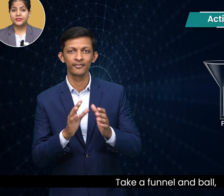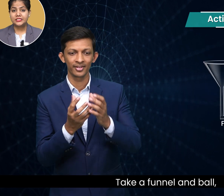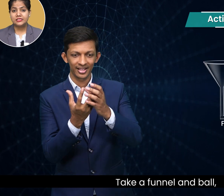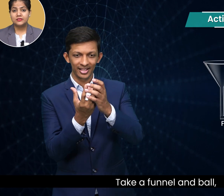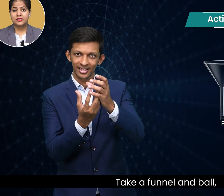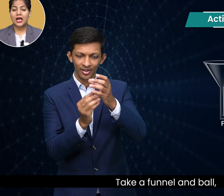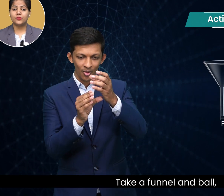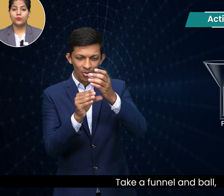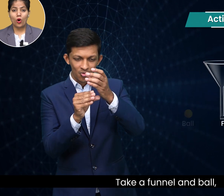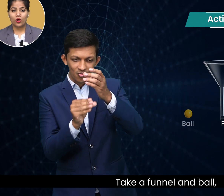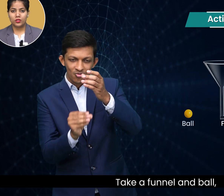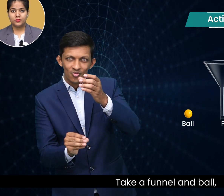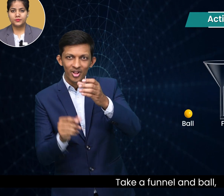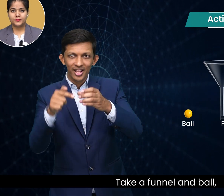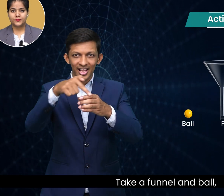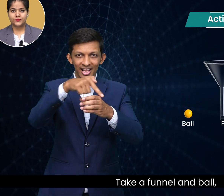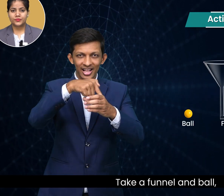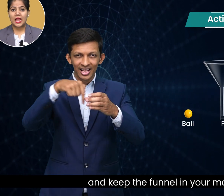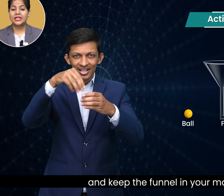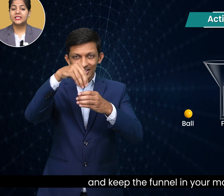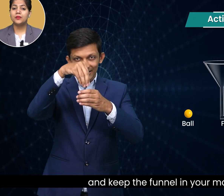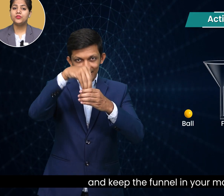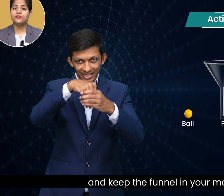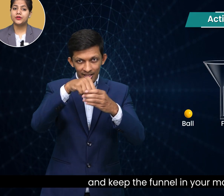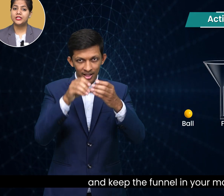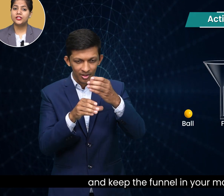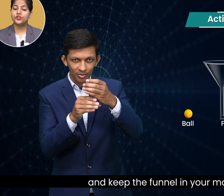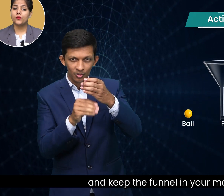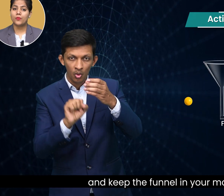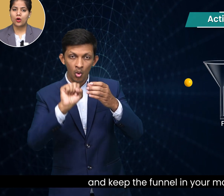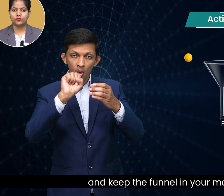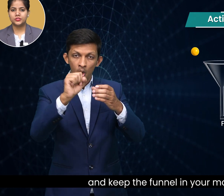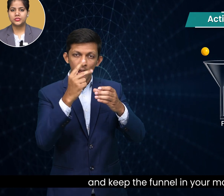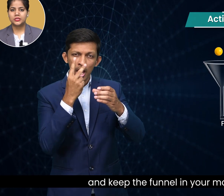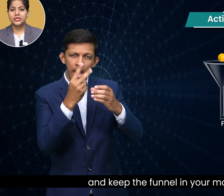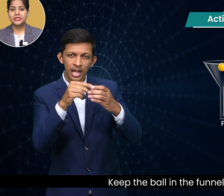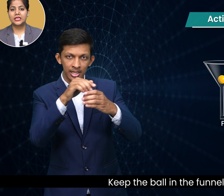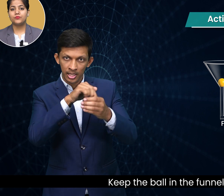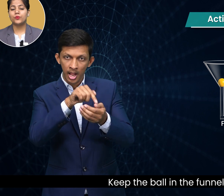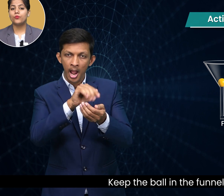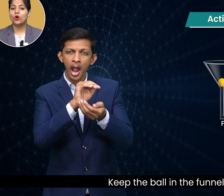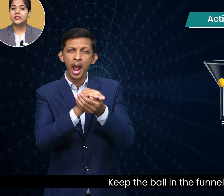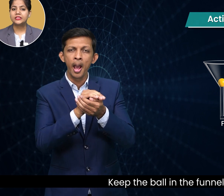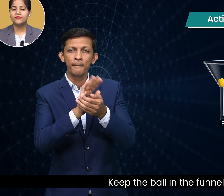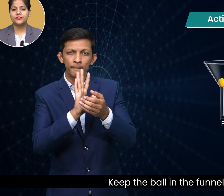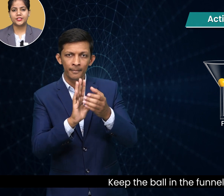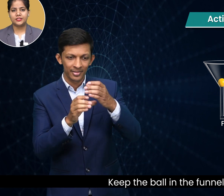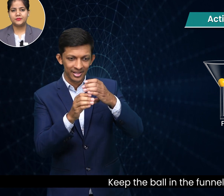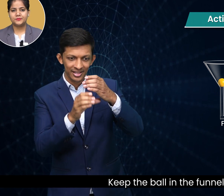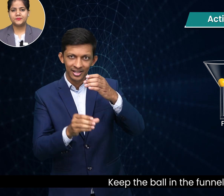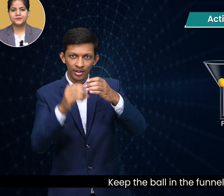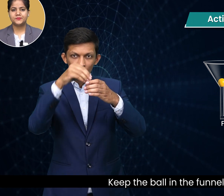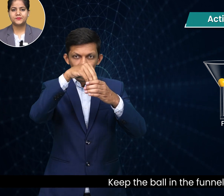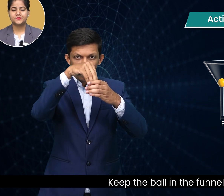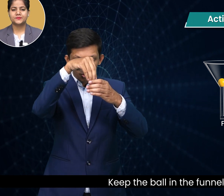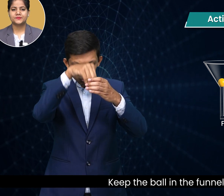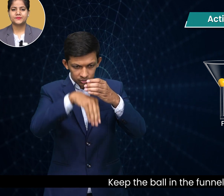Take a funnel and ball and keep the funnel in your mouth. Keep the ball in the funnel.